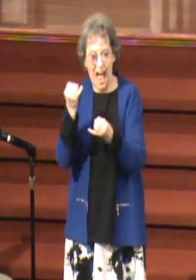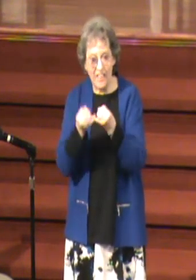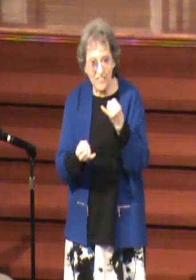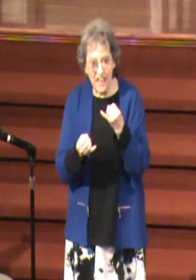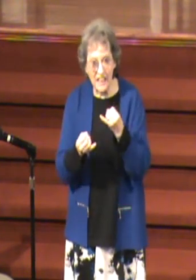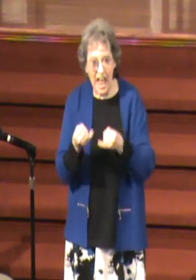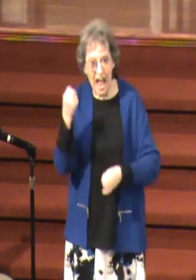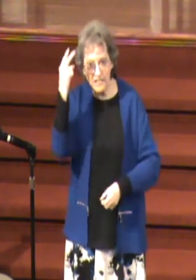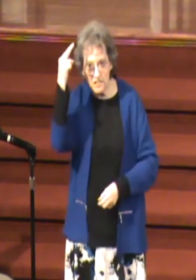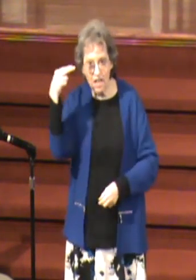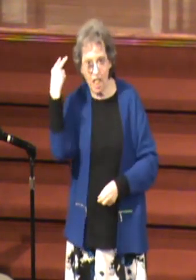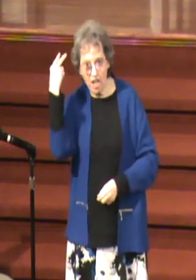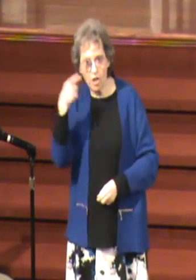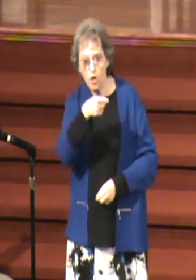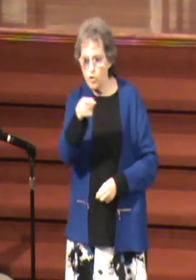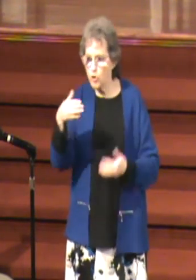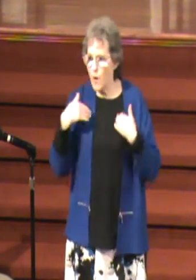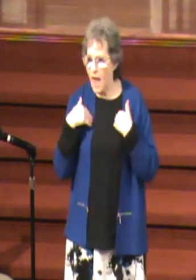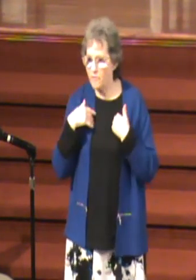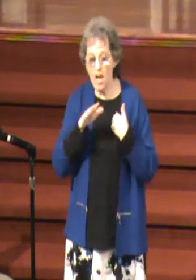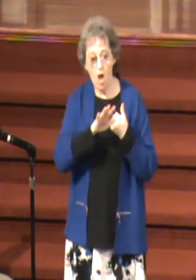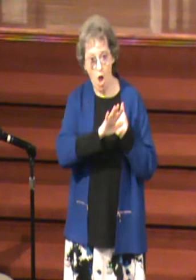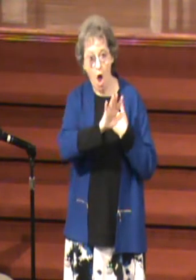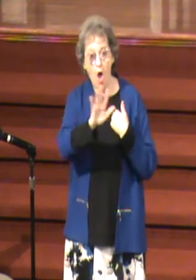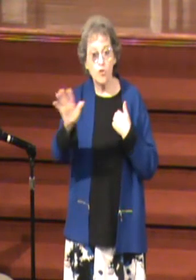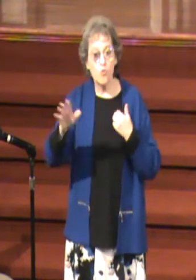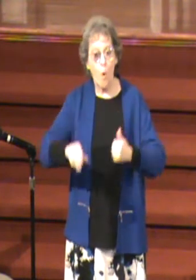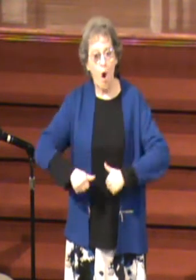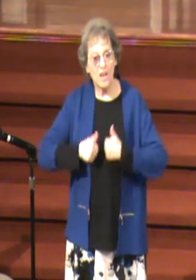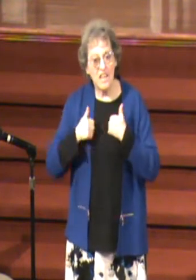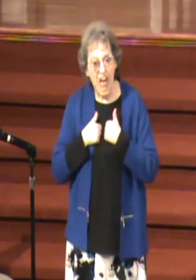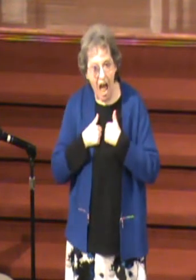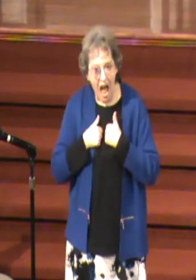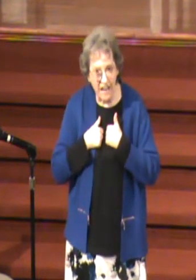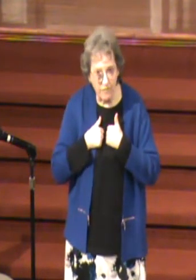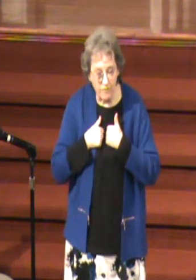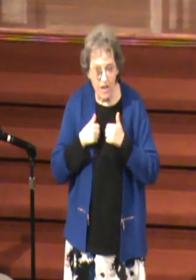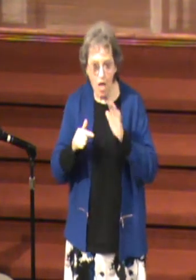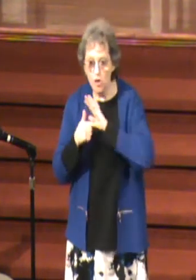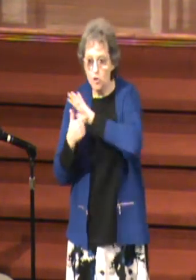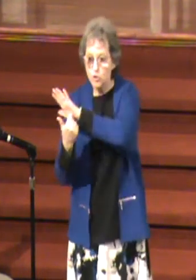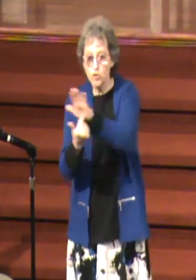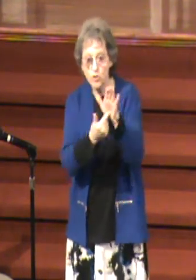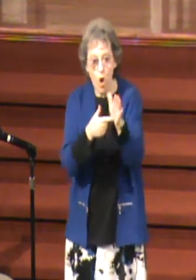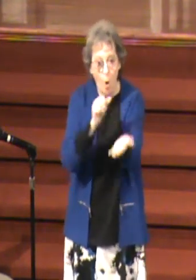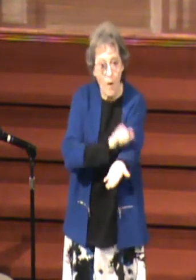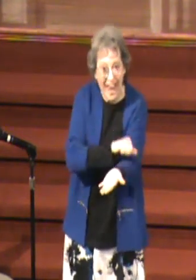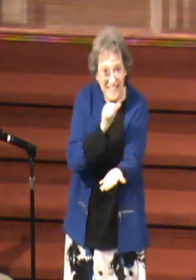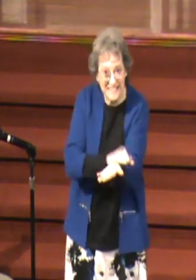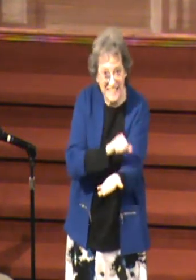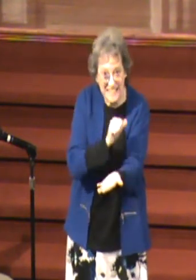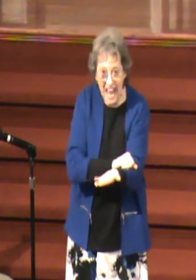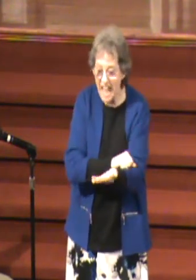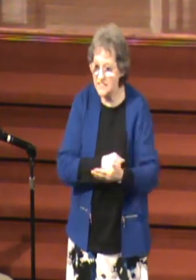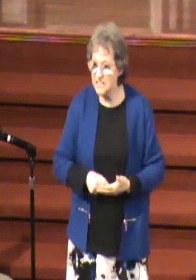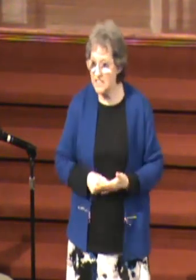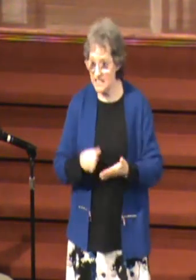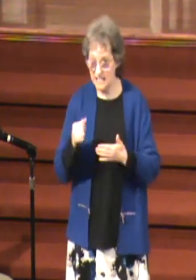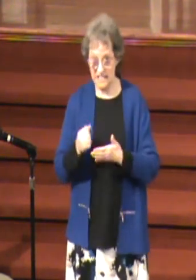her. Let your life be a memory of Antionette. Let your life reflect the lessons that we learned from who